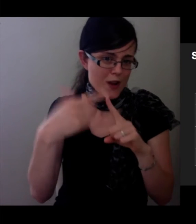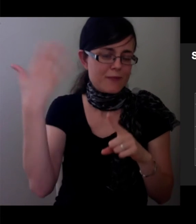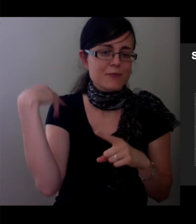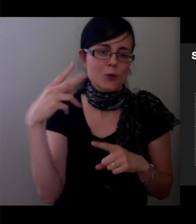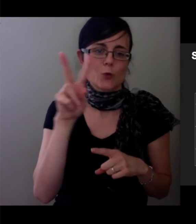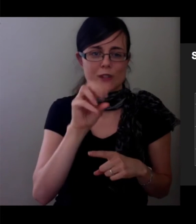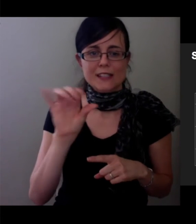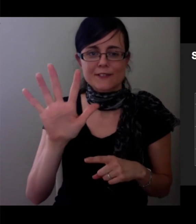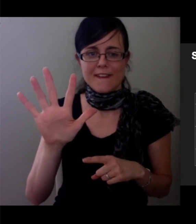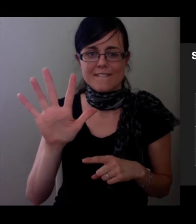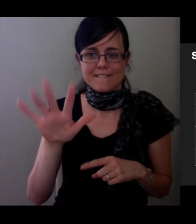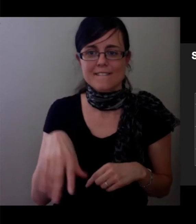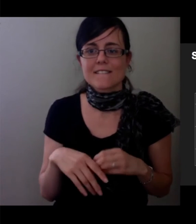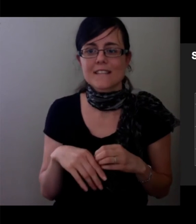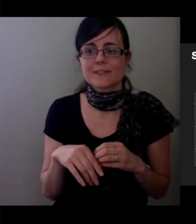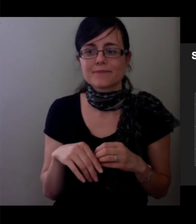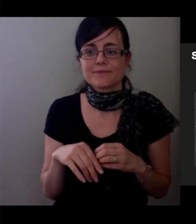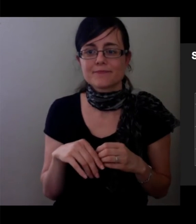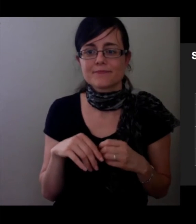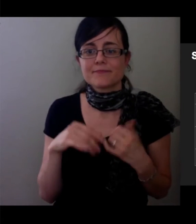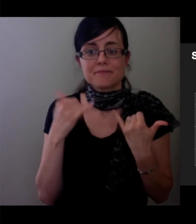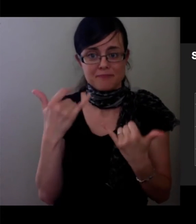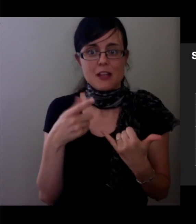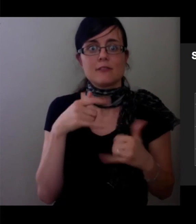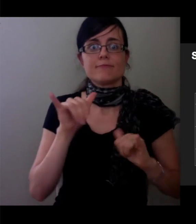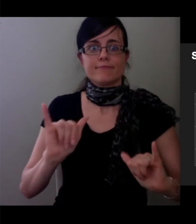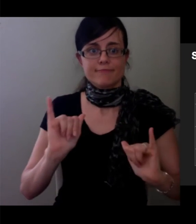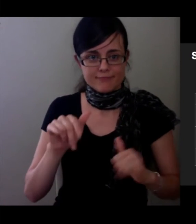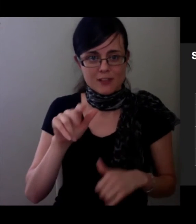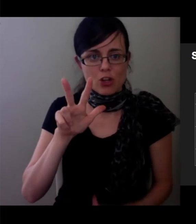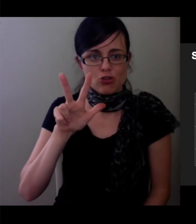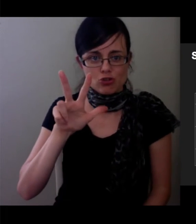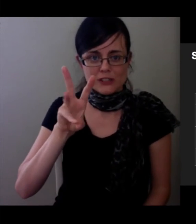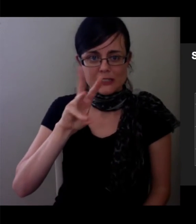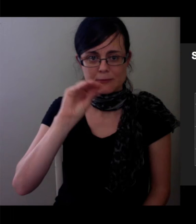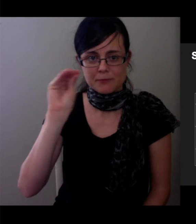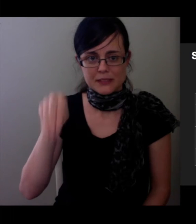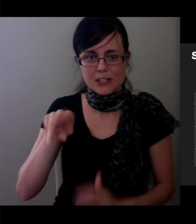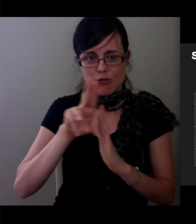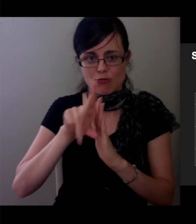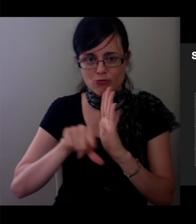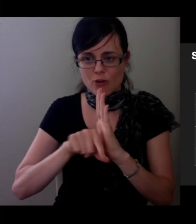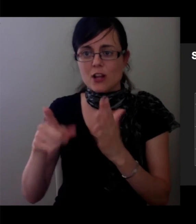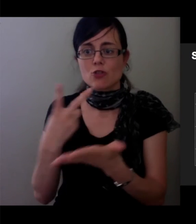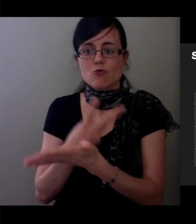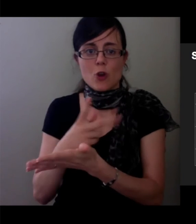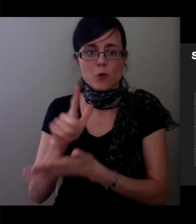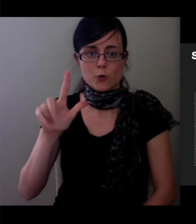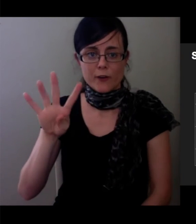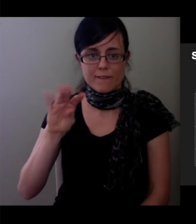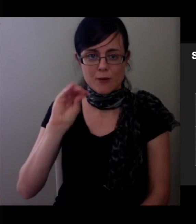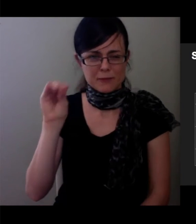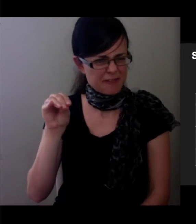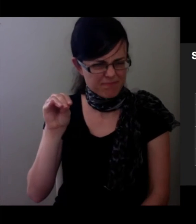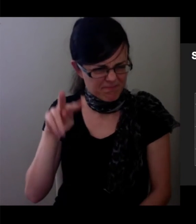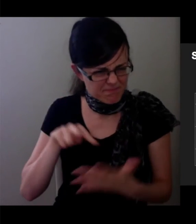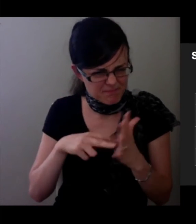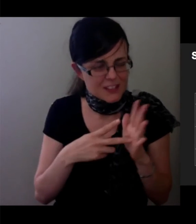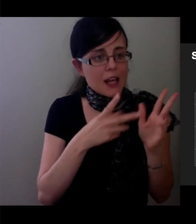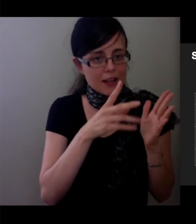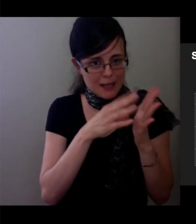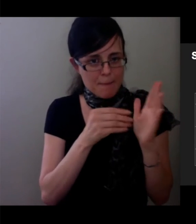graduate students. The survey was done back in 2005. What they found was, you can see 36%